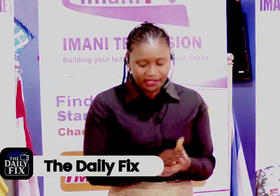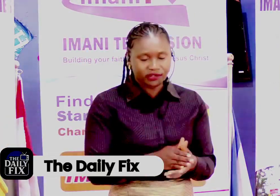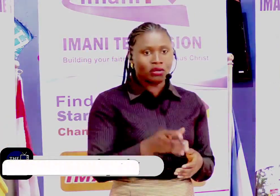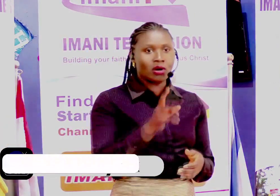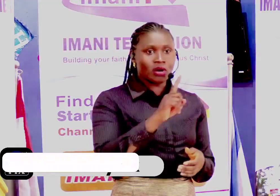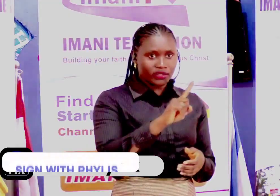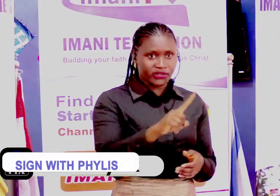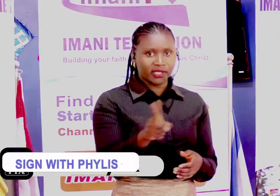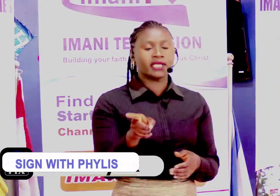so they,